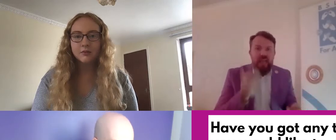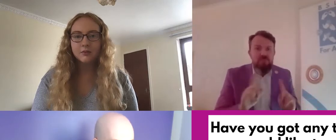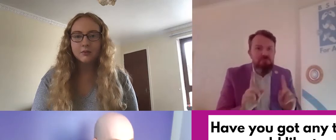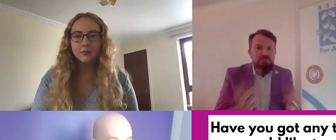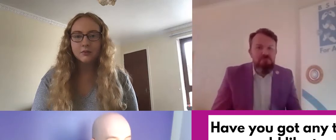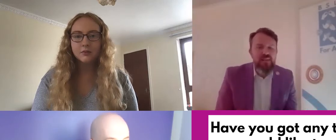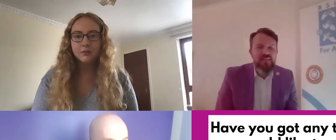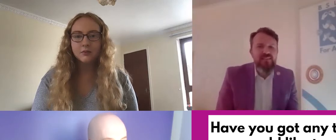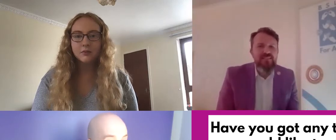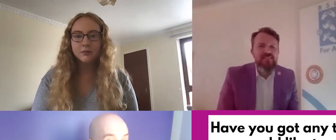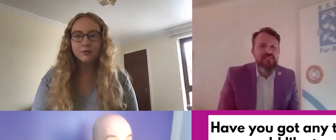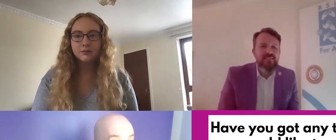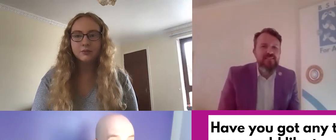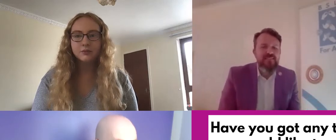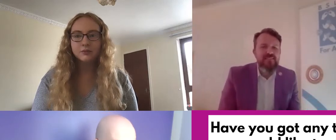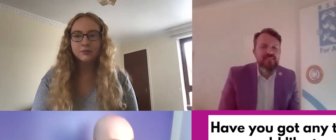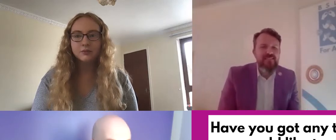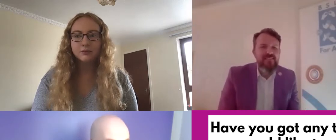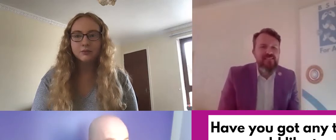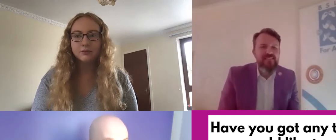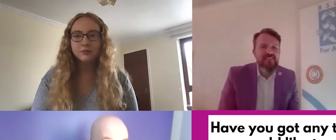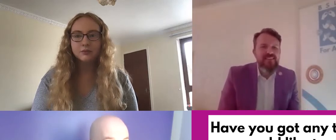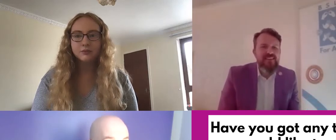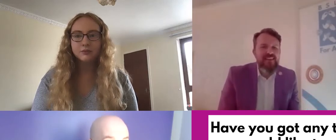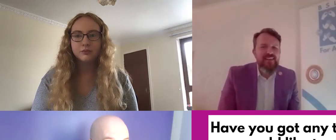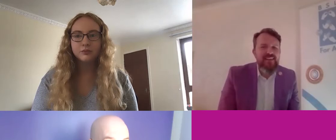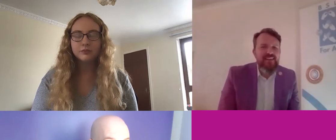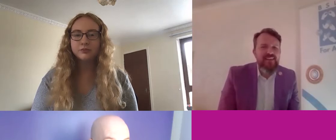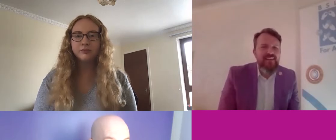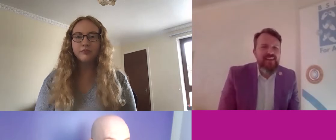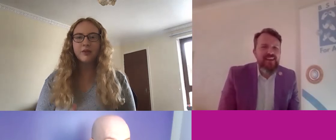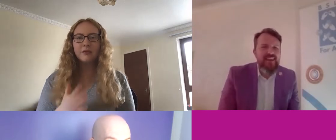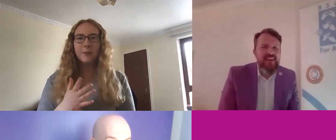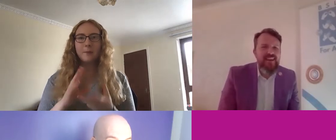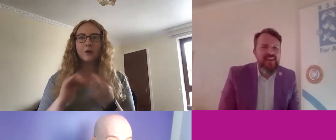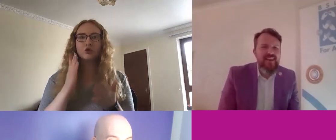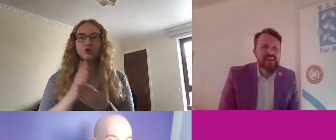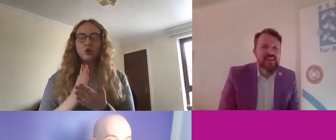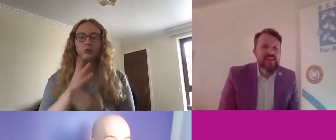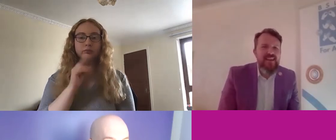in terms of BSL users, whether hearing and deaf? Any tips you'd like to share?